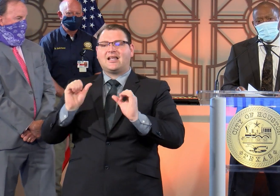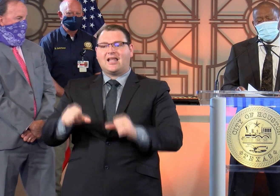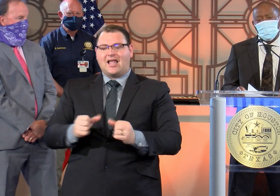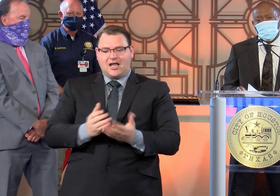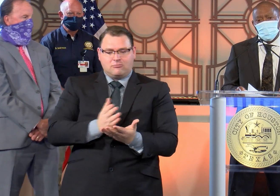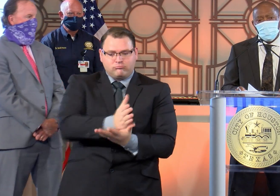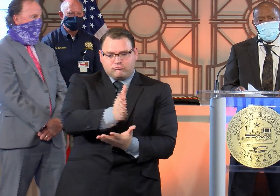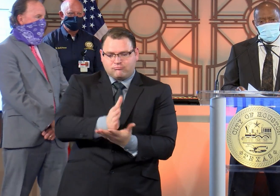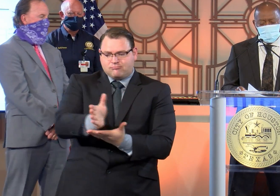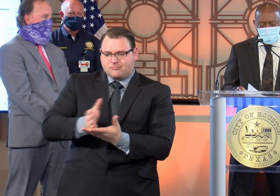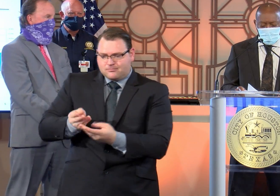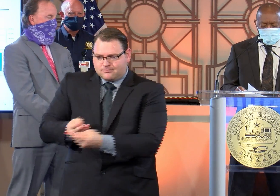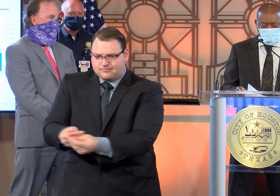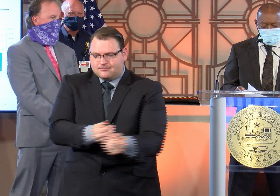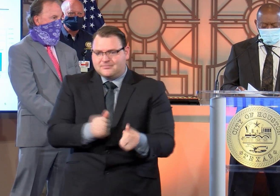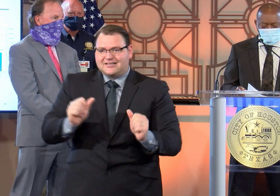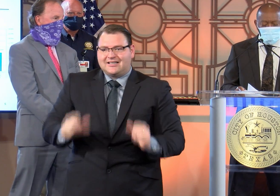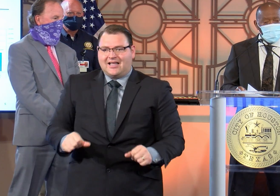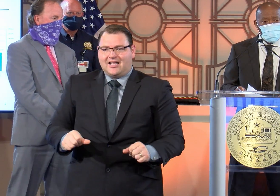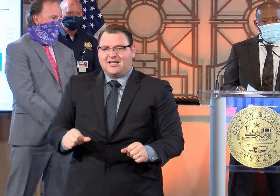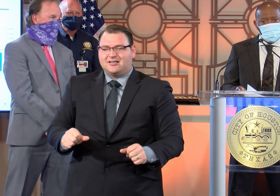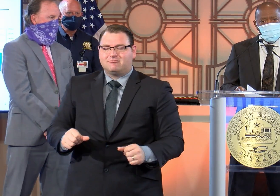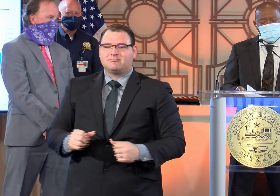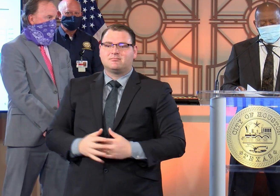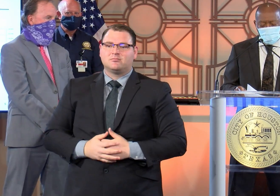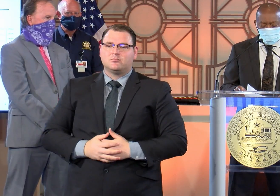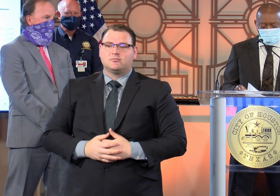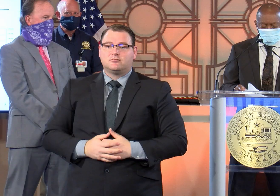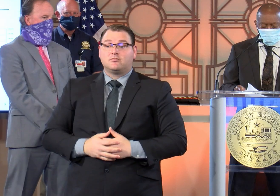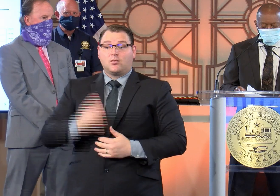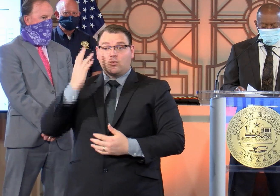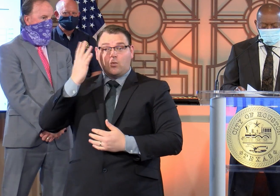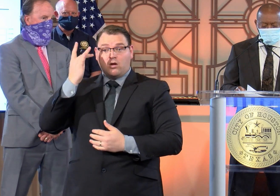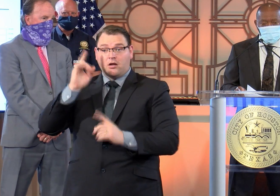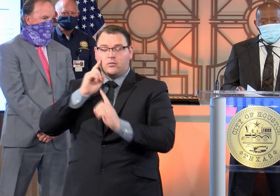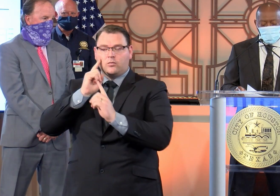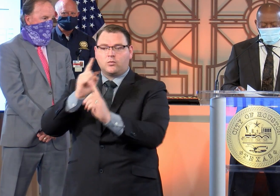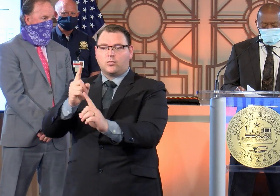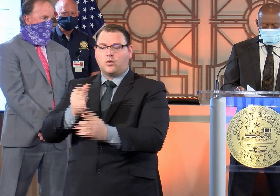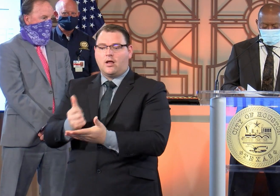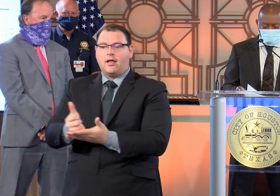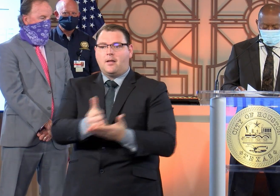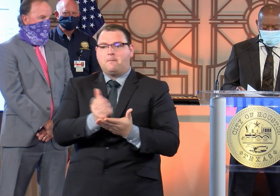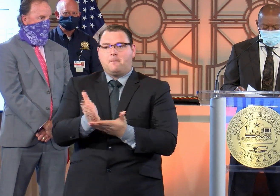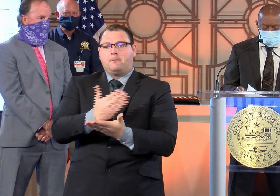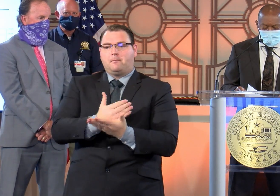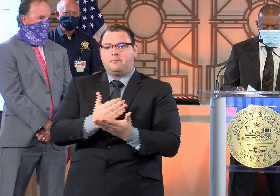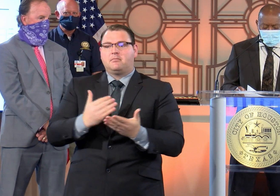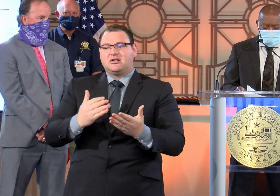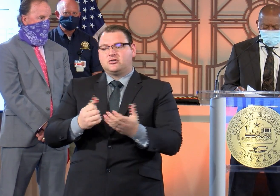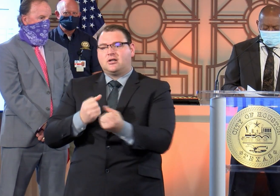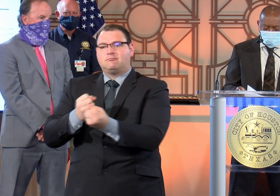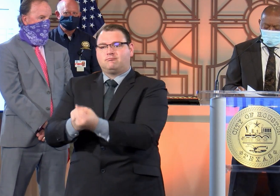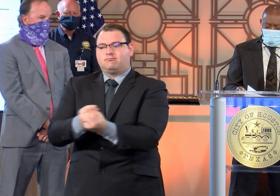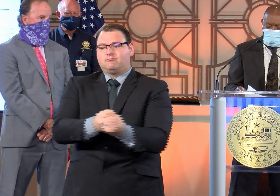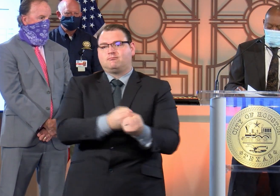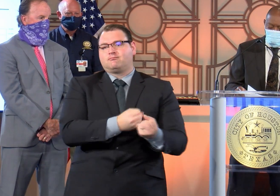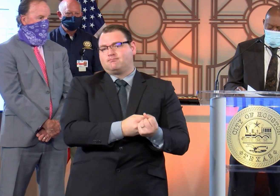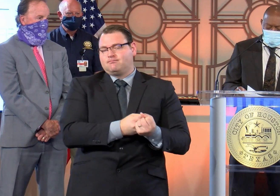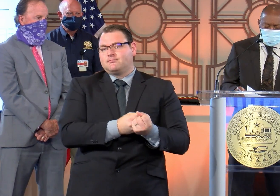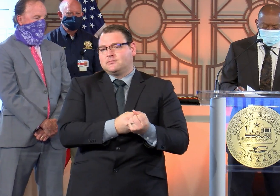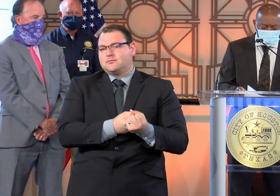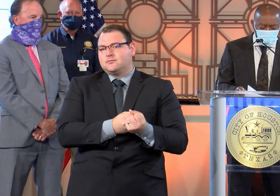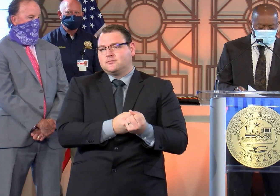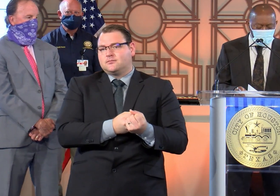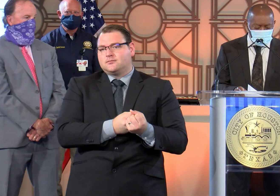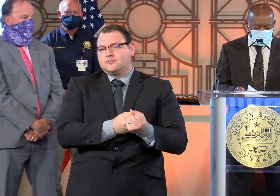financial impact that COVID-19 is having on budgets across the country. Having said that,